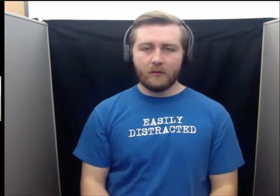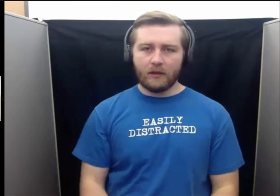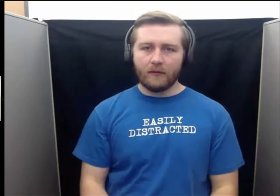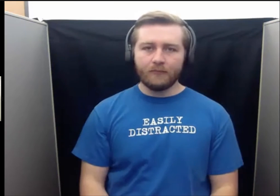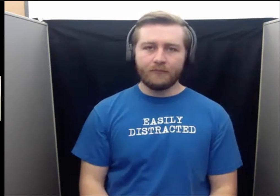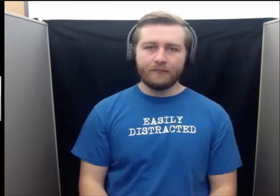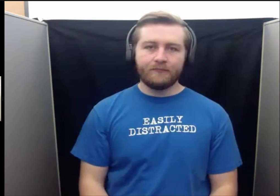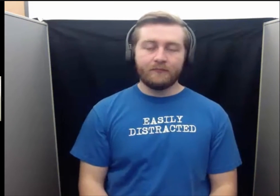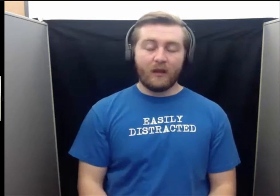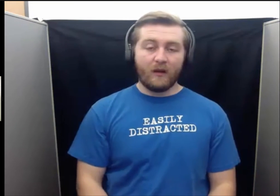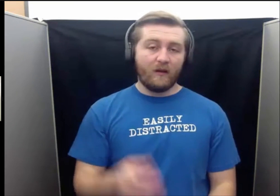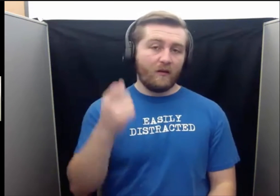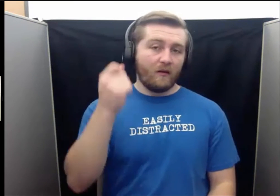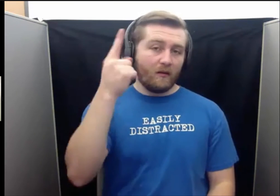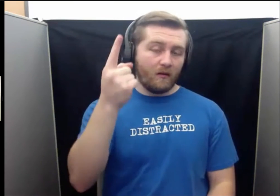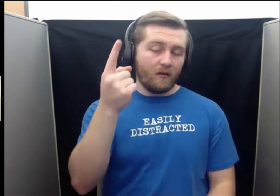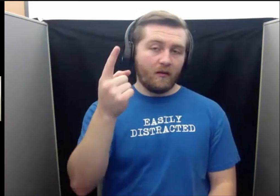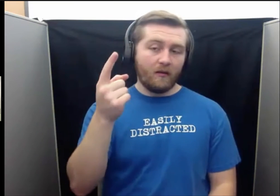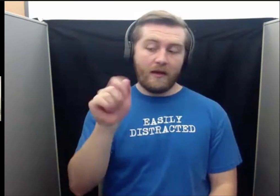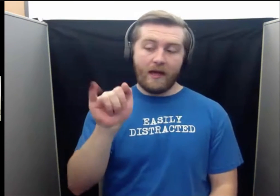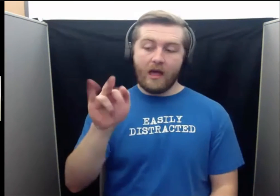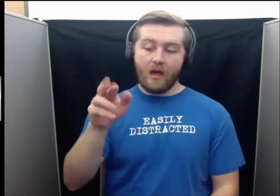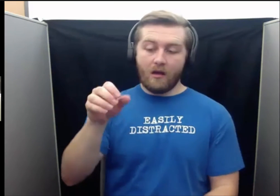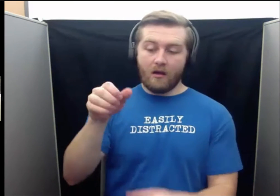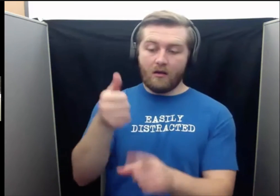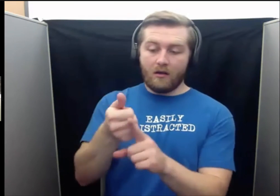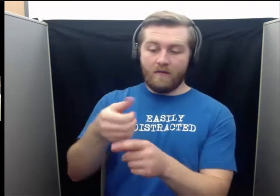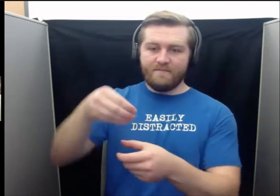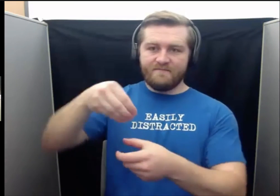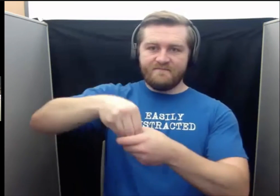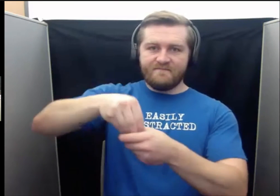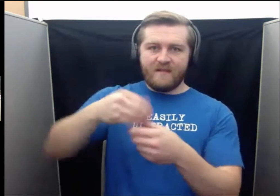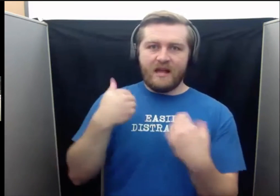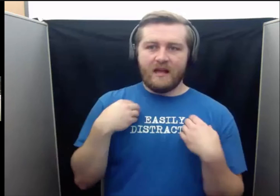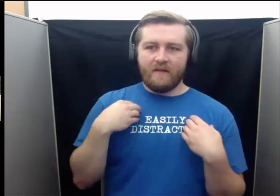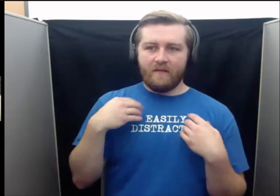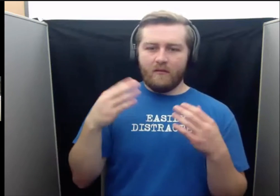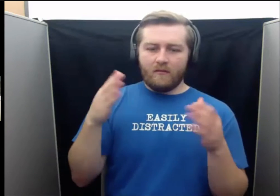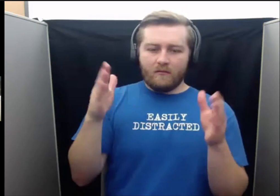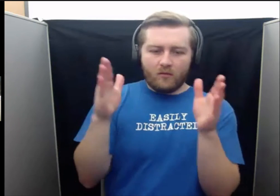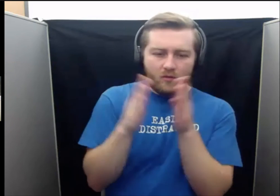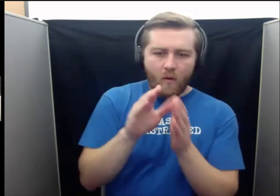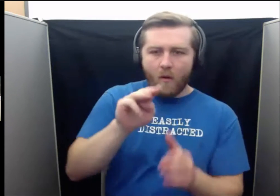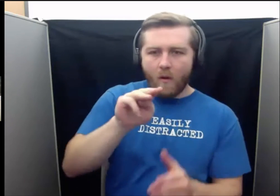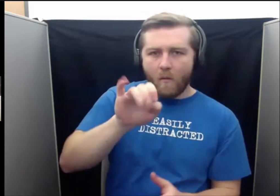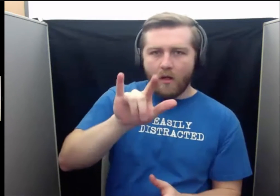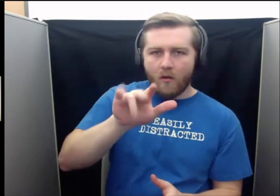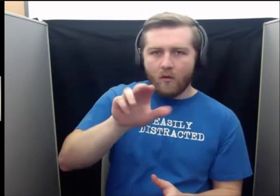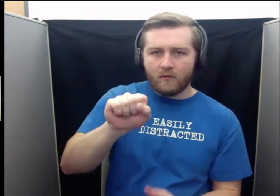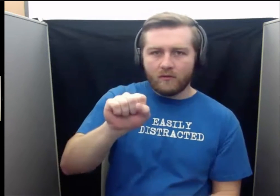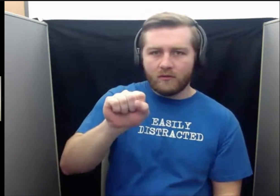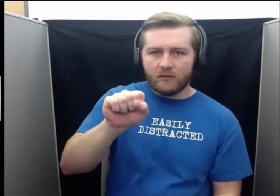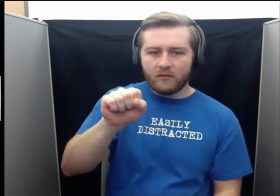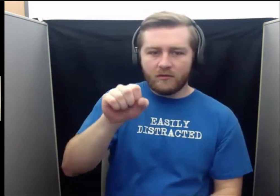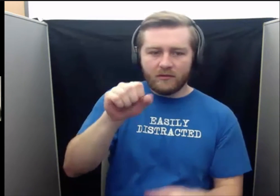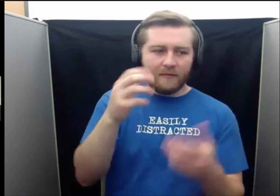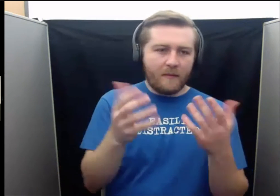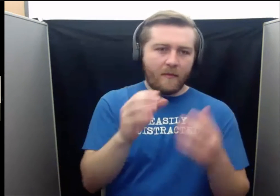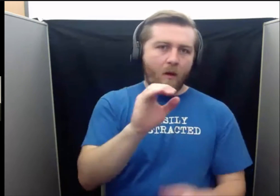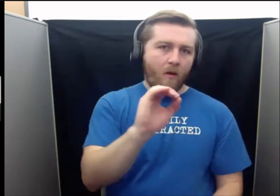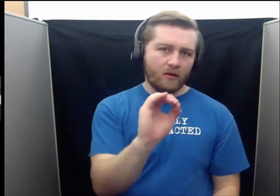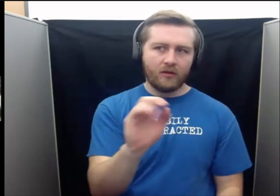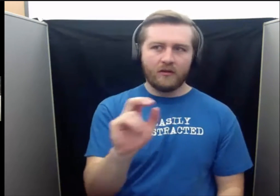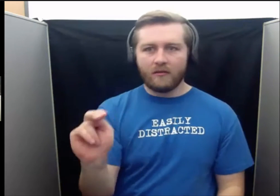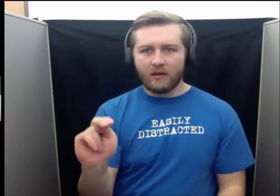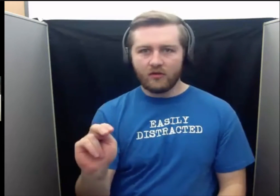Air is made of gas molecules, whether that's oxygen or carbon dioxide or nitrogen.